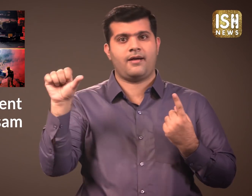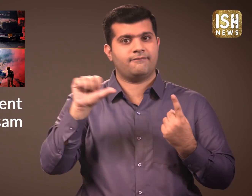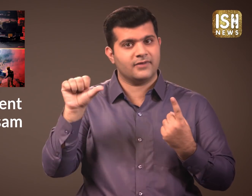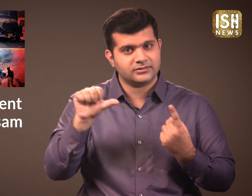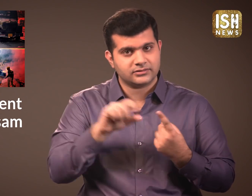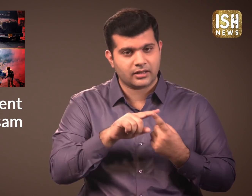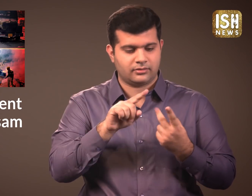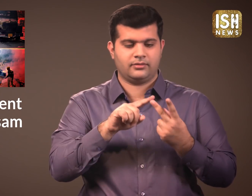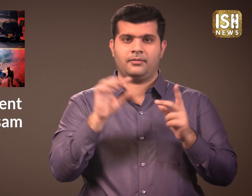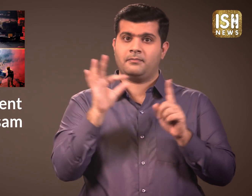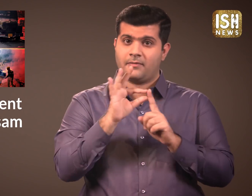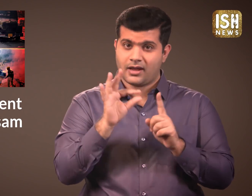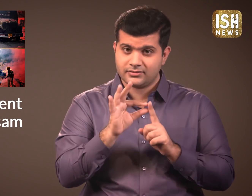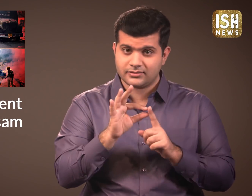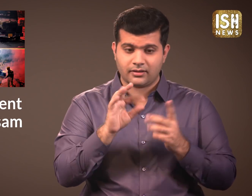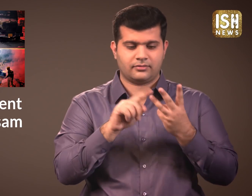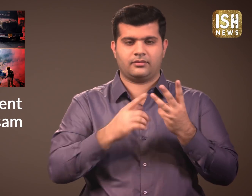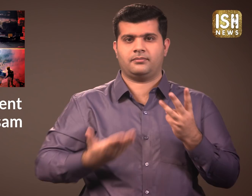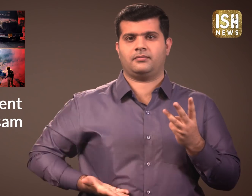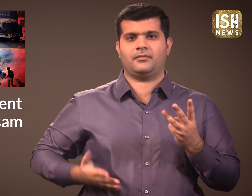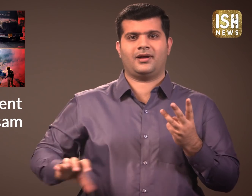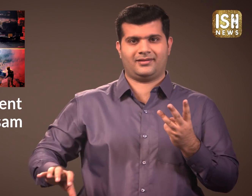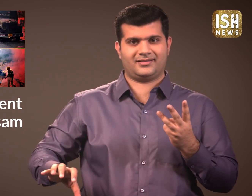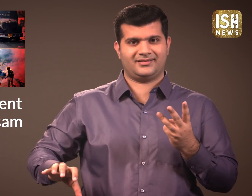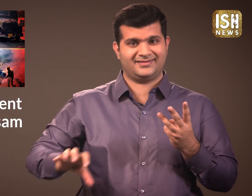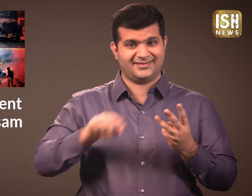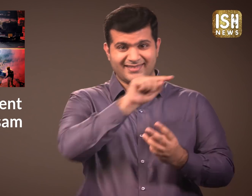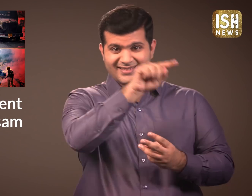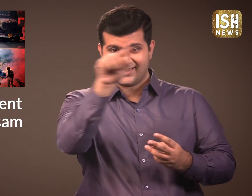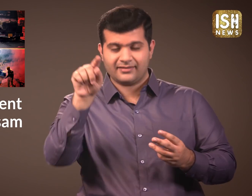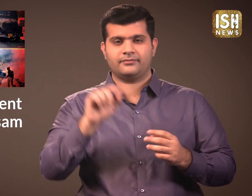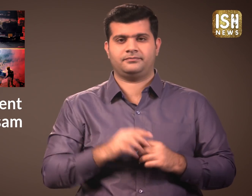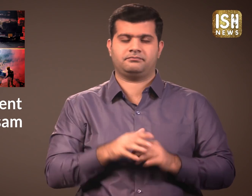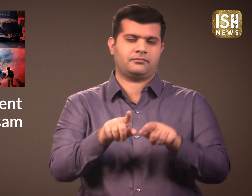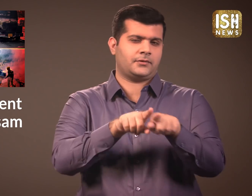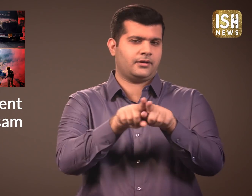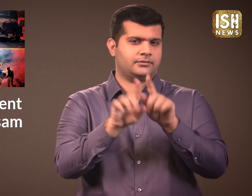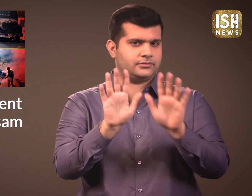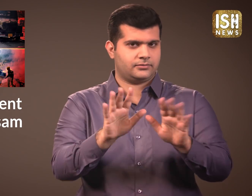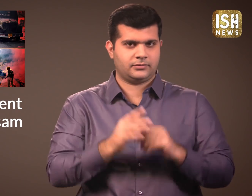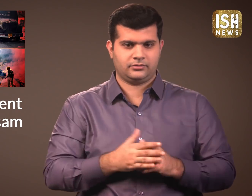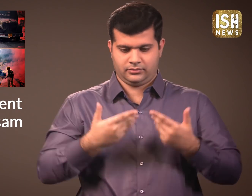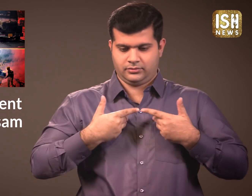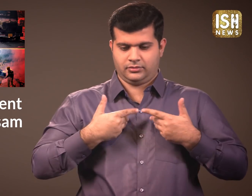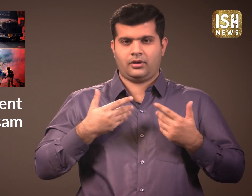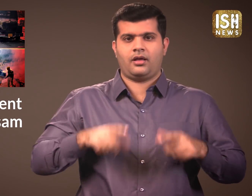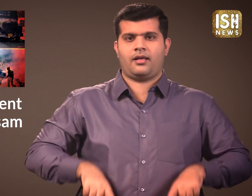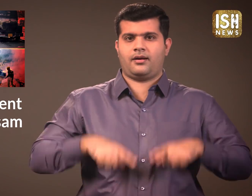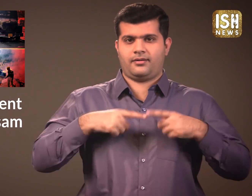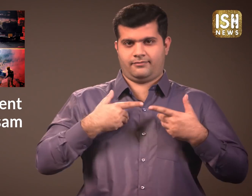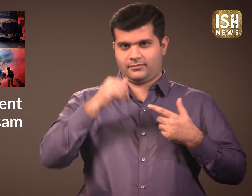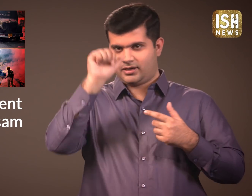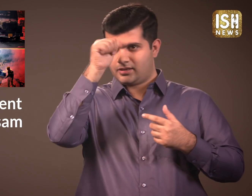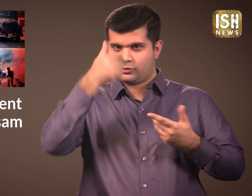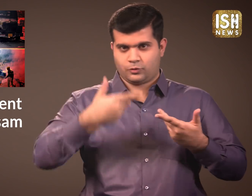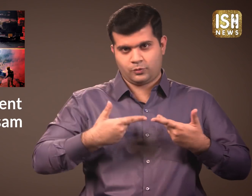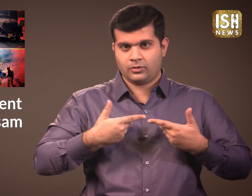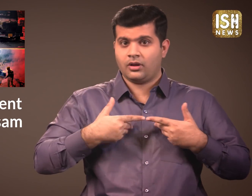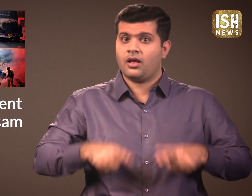From Afghanistan, Pakistan and Bangladesh. For example, if I am a Hindu